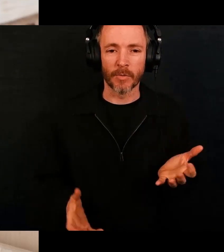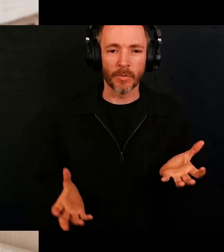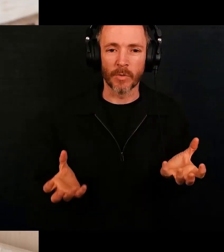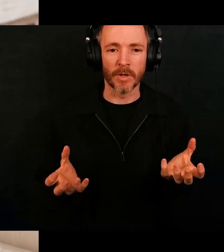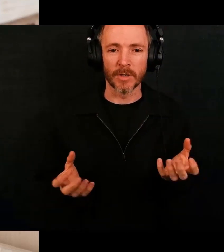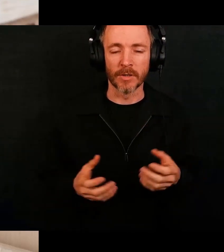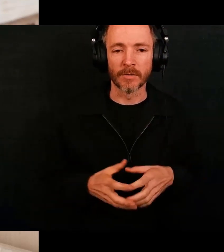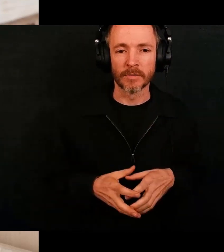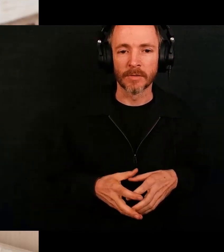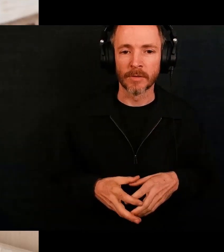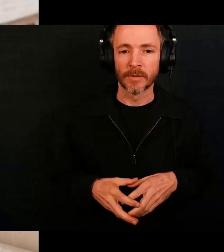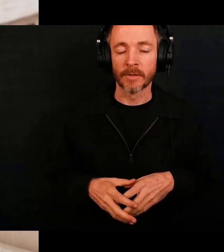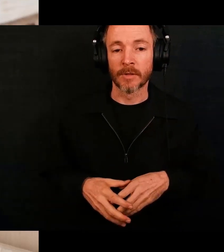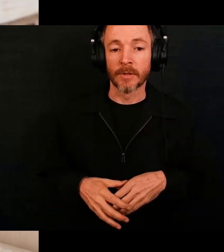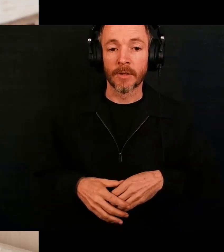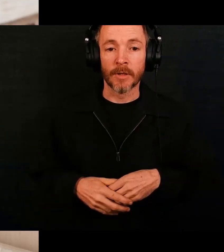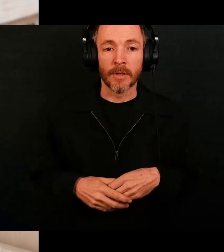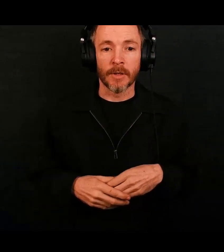If I wanted